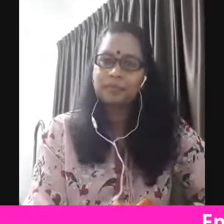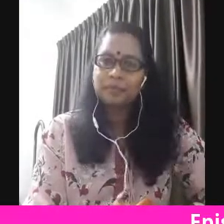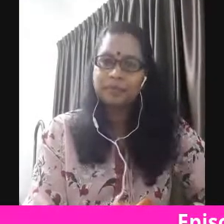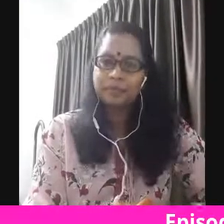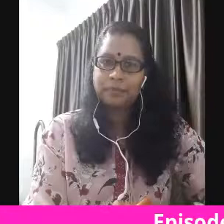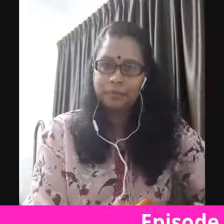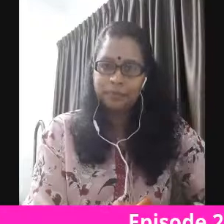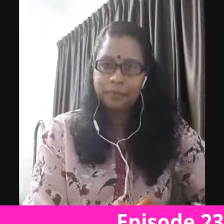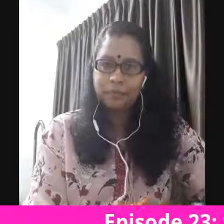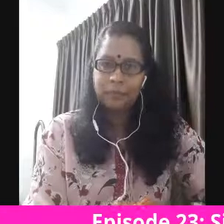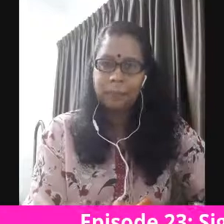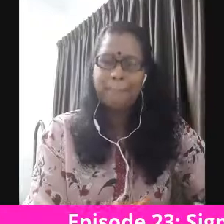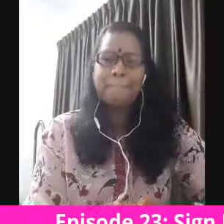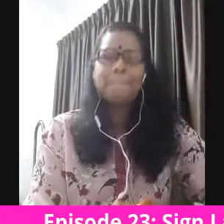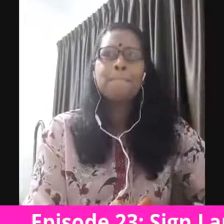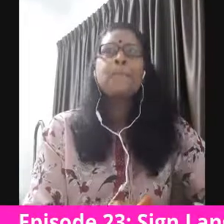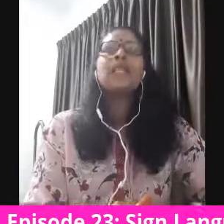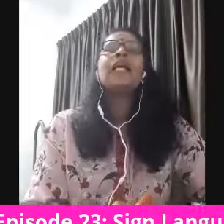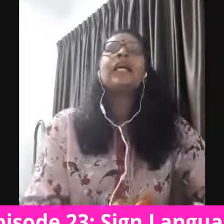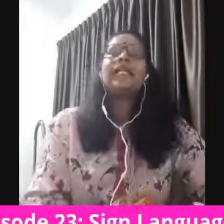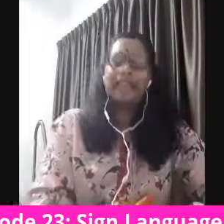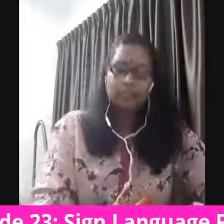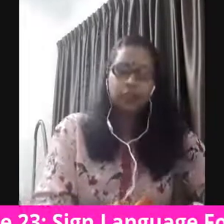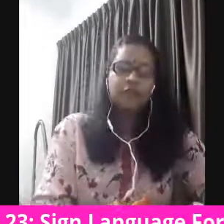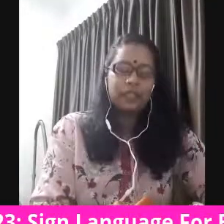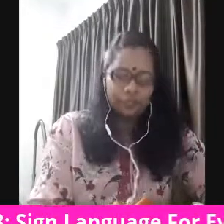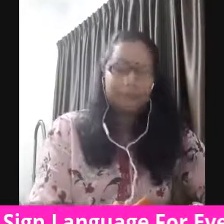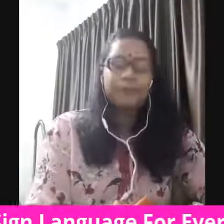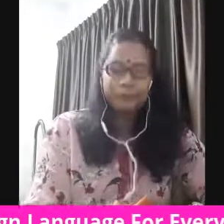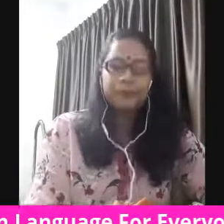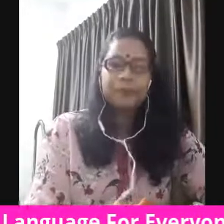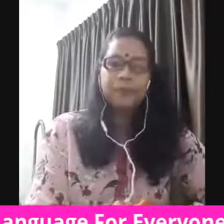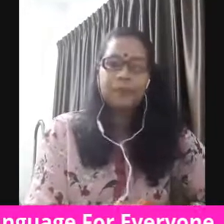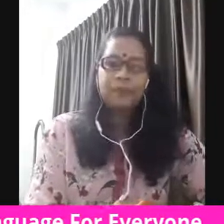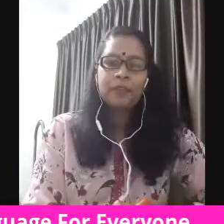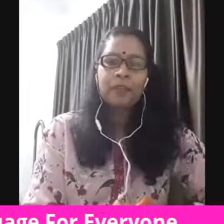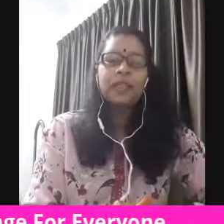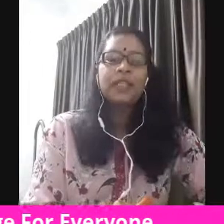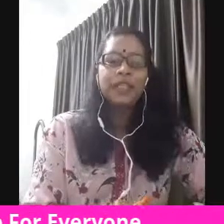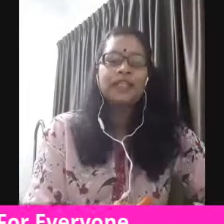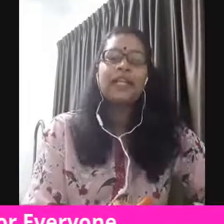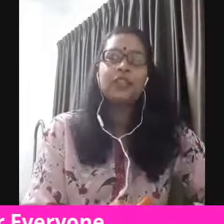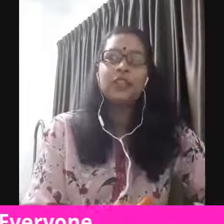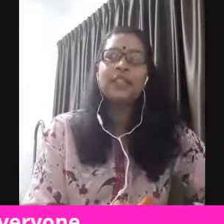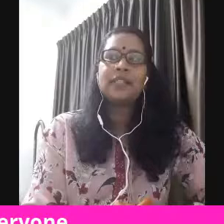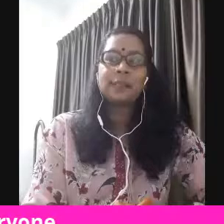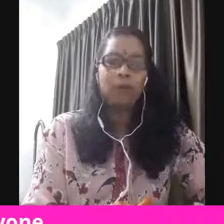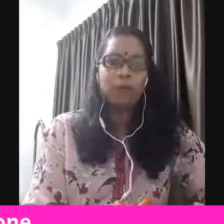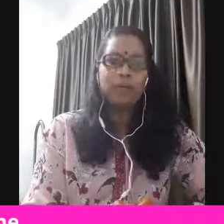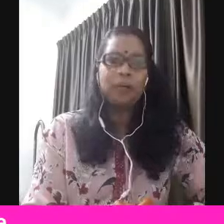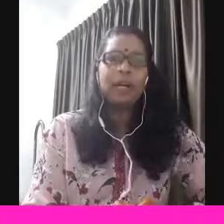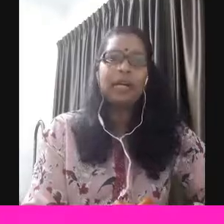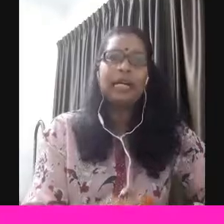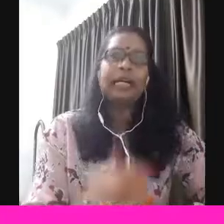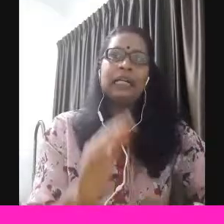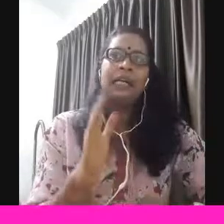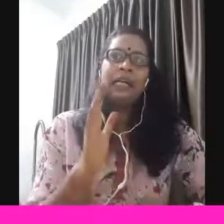use might be different and Yes, different. Okay, yes, okay, I understand. actually that's the